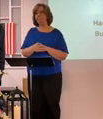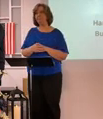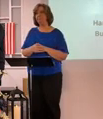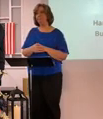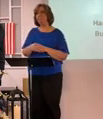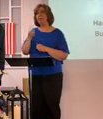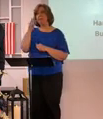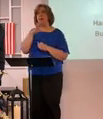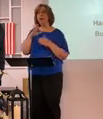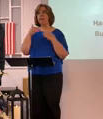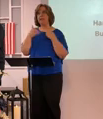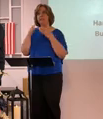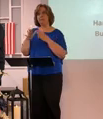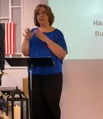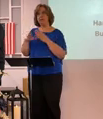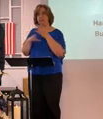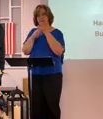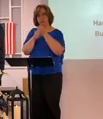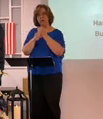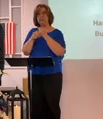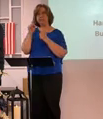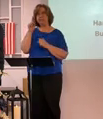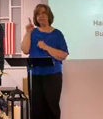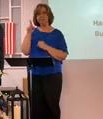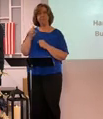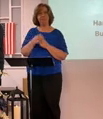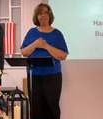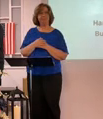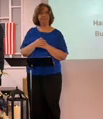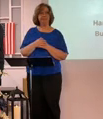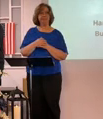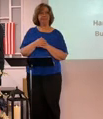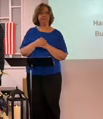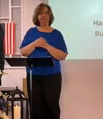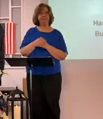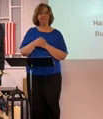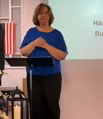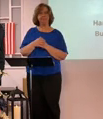know, God has a plan and you just have to trust it. You can't,